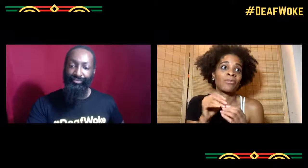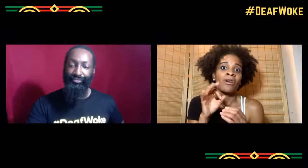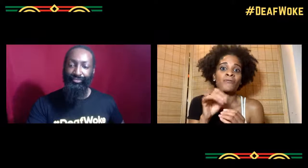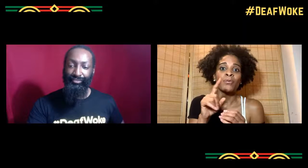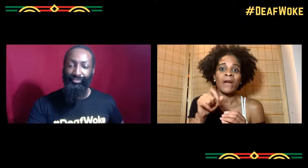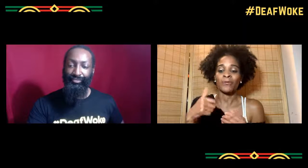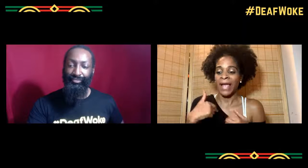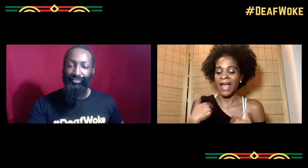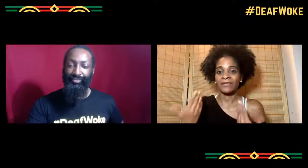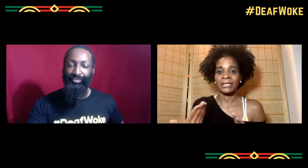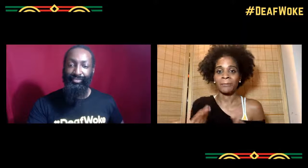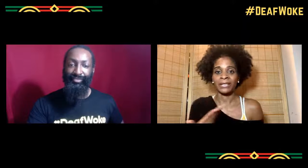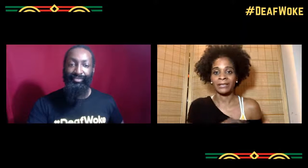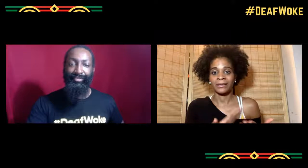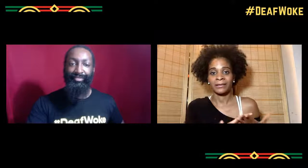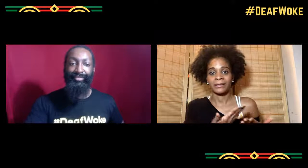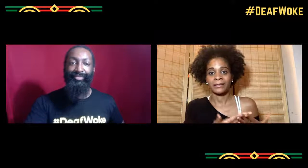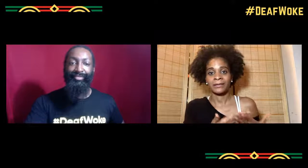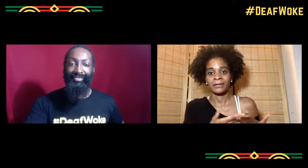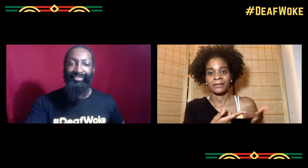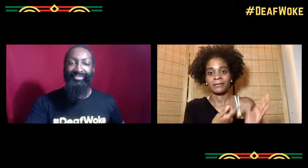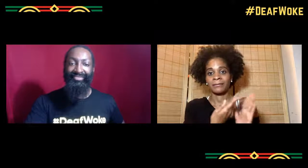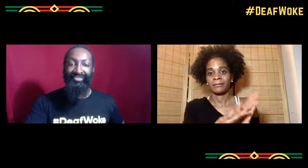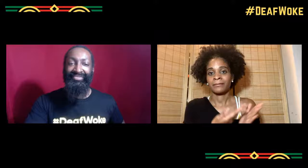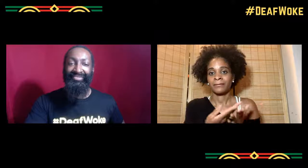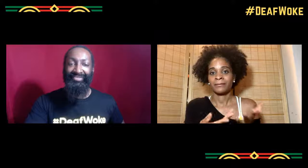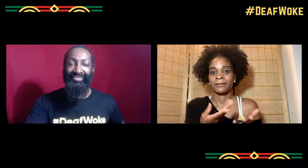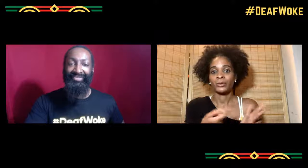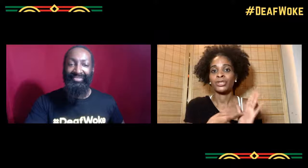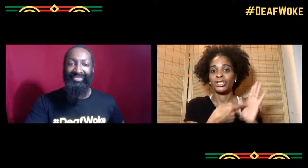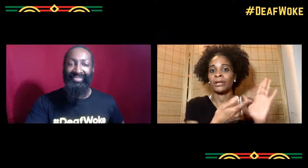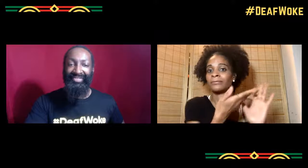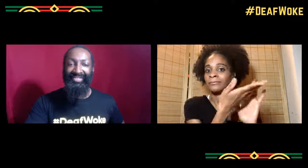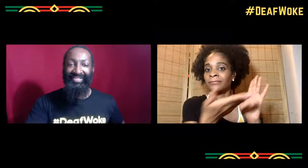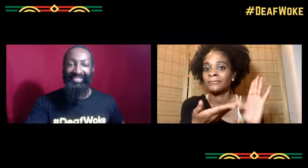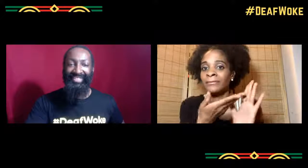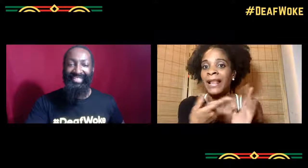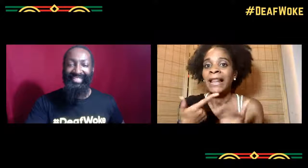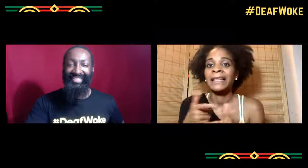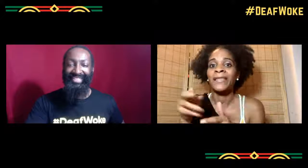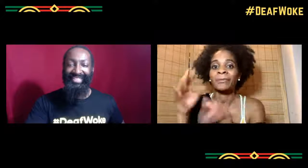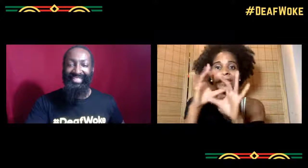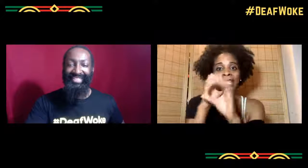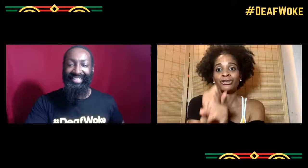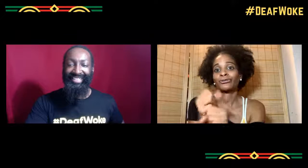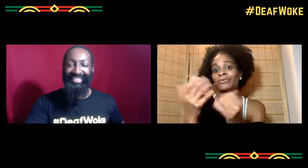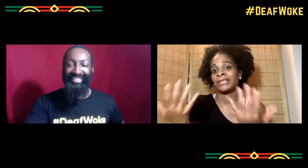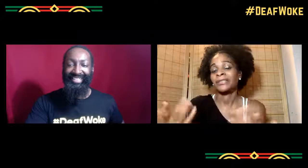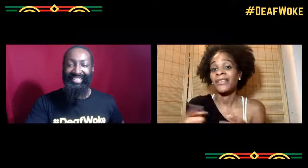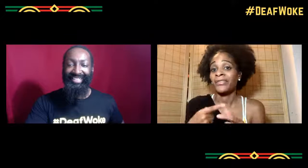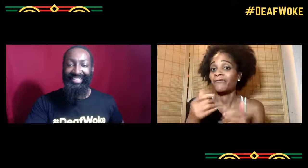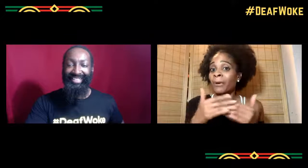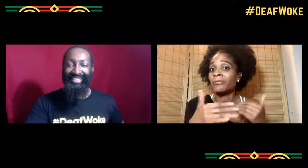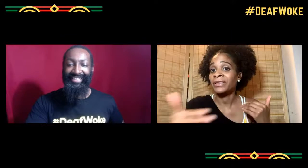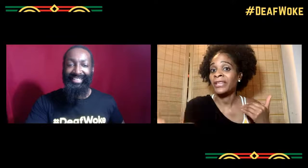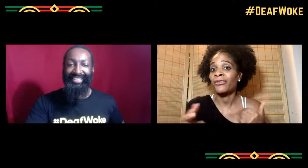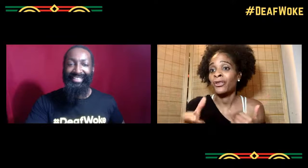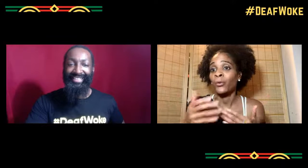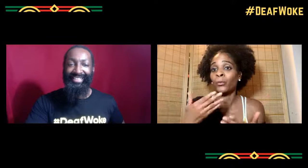Because if you go with nothing, you're not going to be able to get those sponsors. So you have to have something to show them,